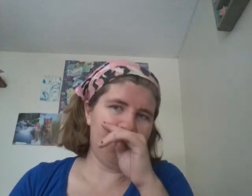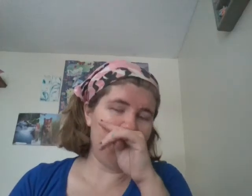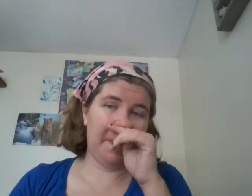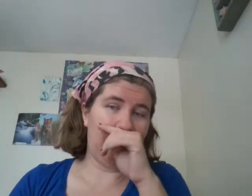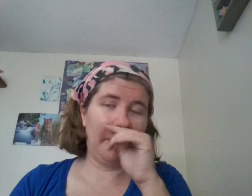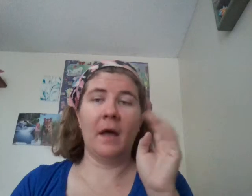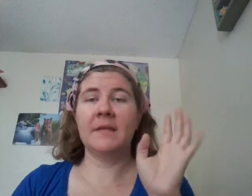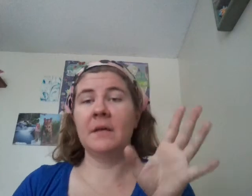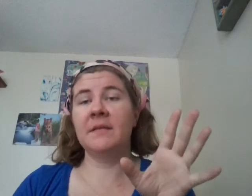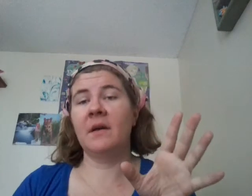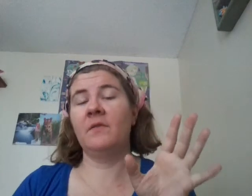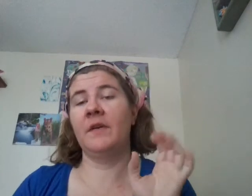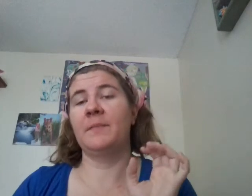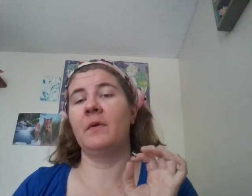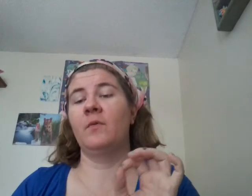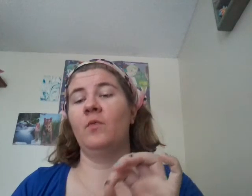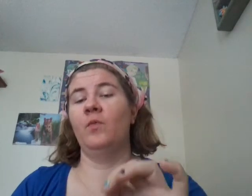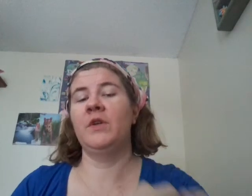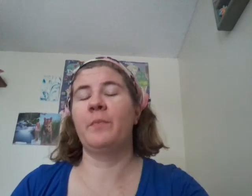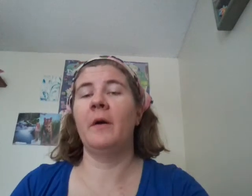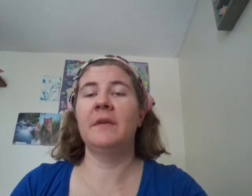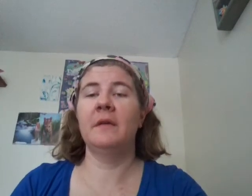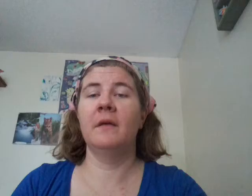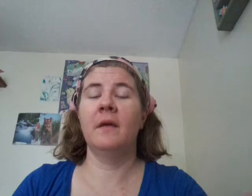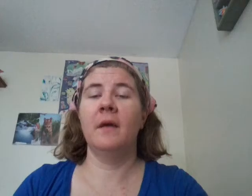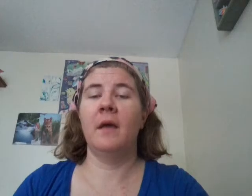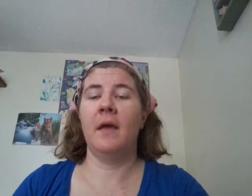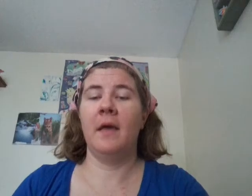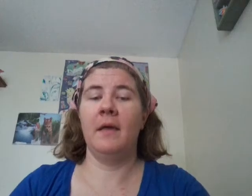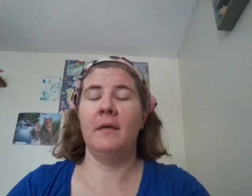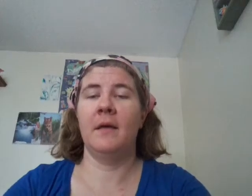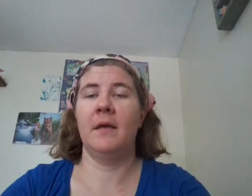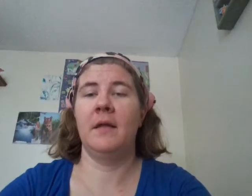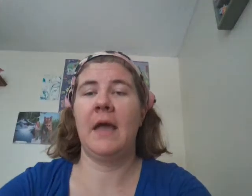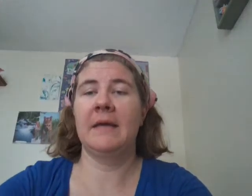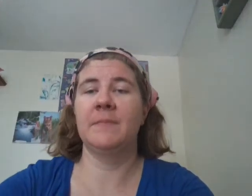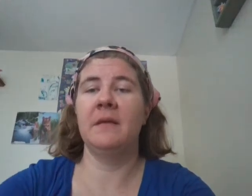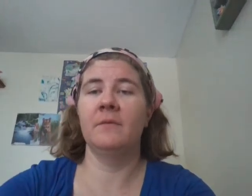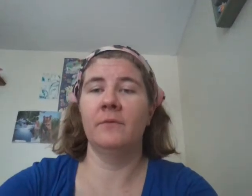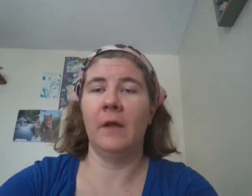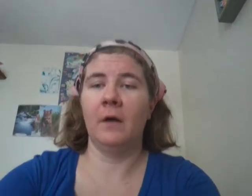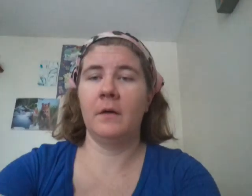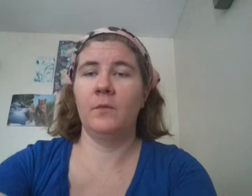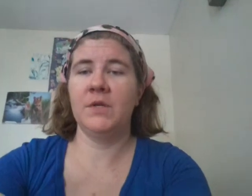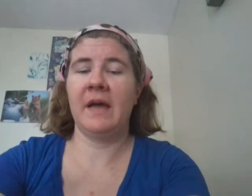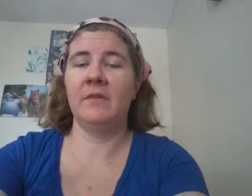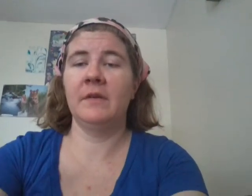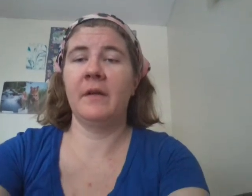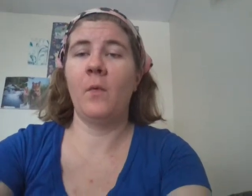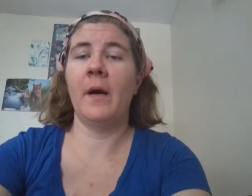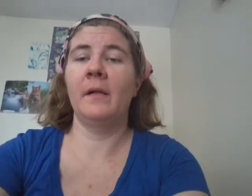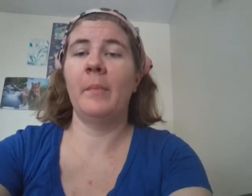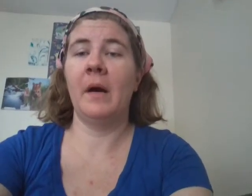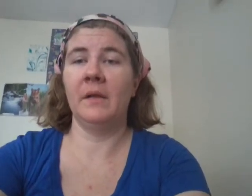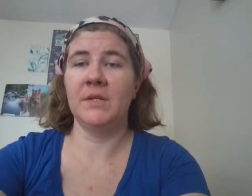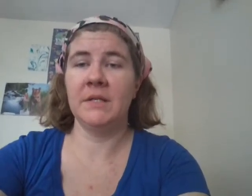Okay, I saw this thing on Facebook which prompted an Asby vlog, which I haven't done in a while. Apologies.